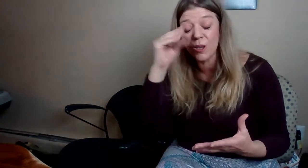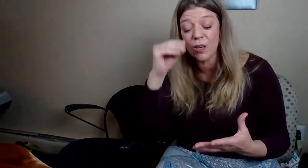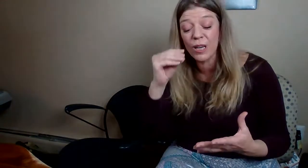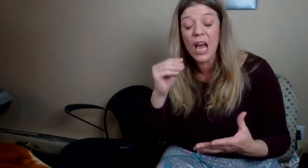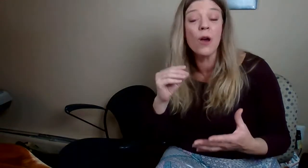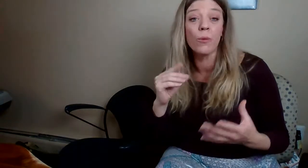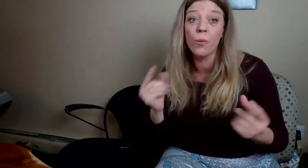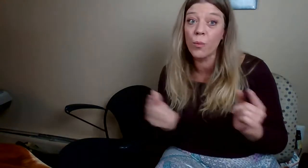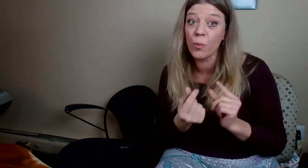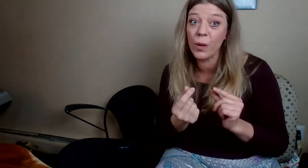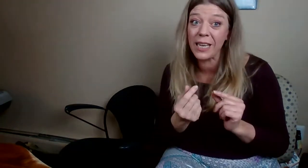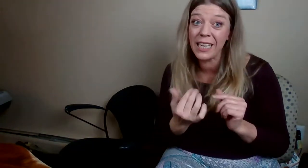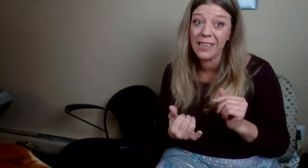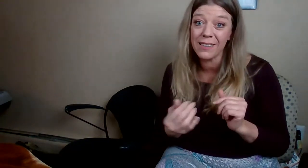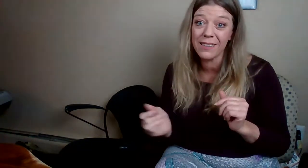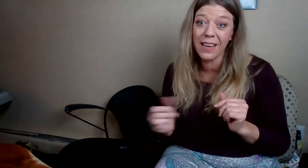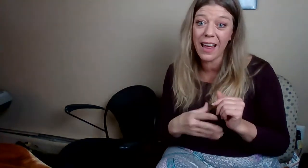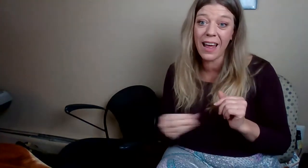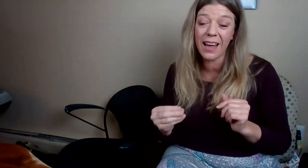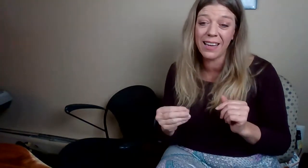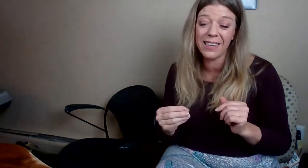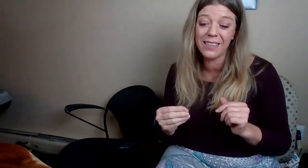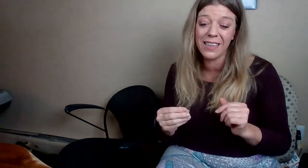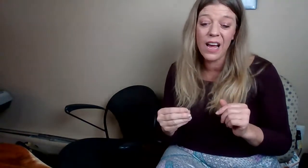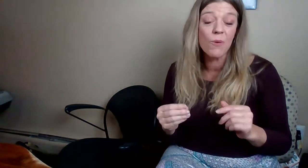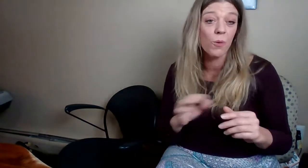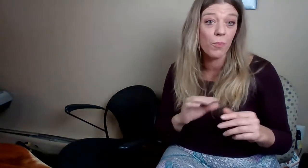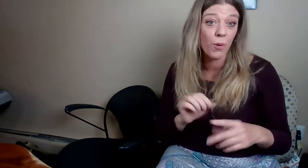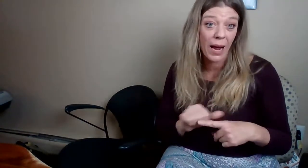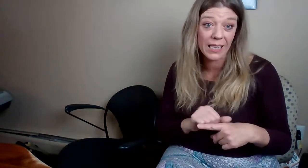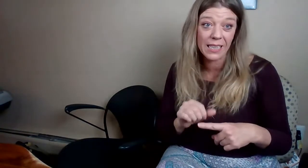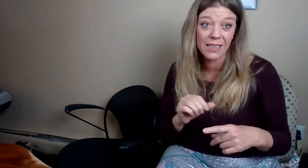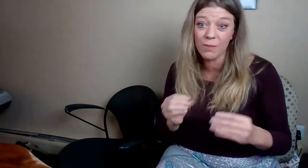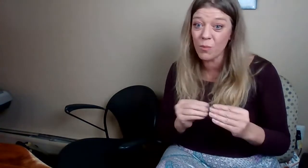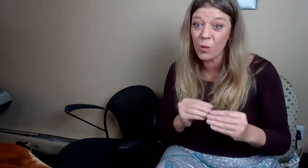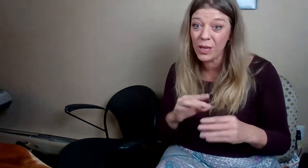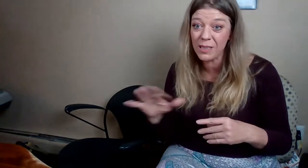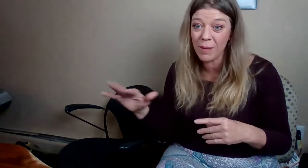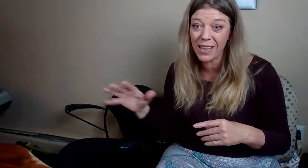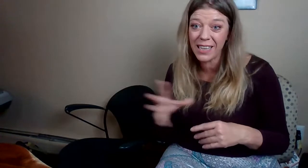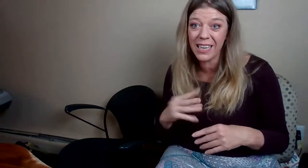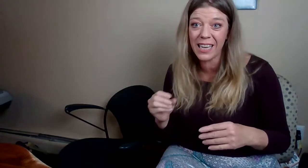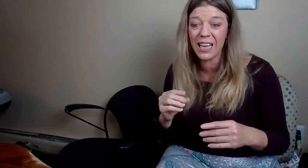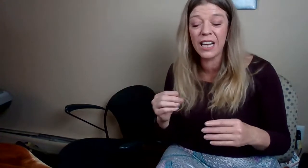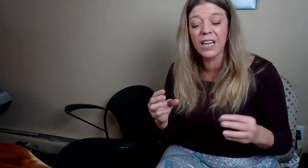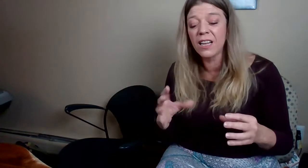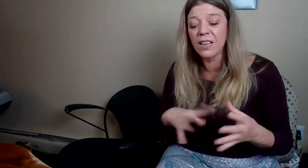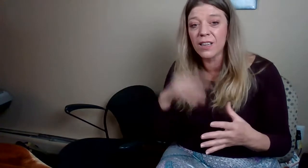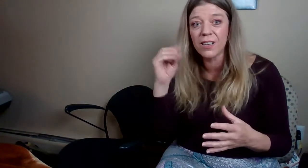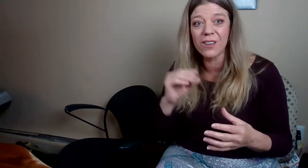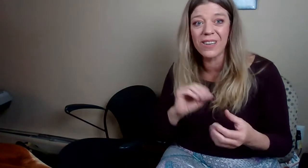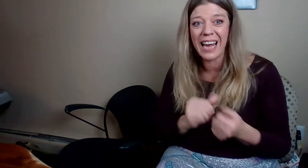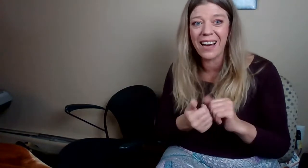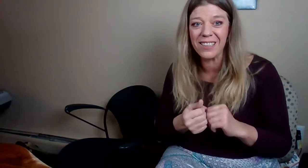learn readings and we'll practice more spelling and learn how